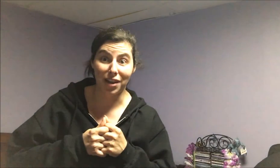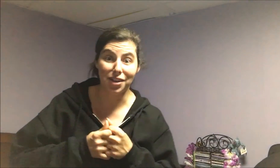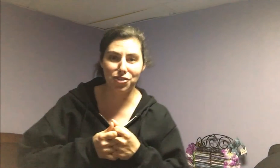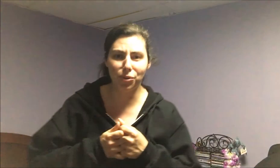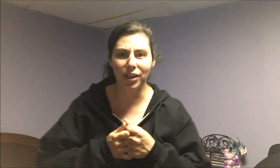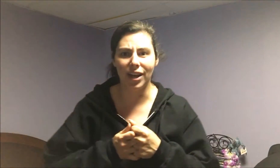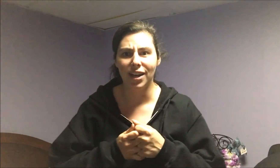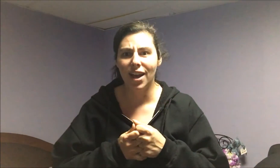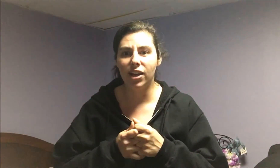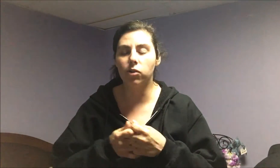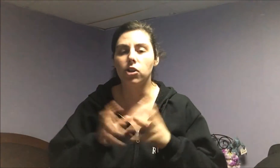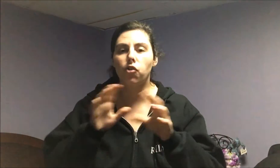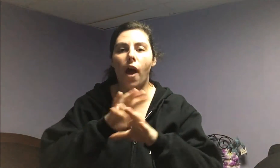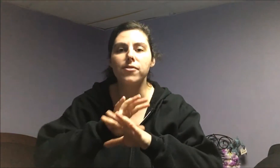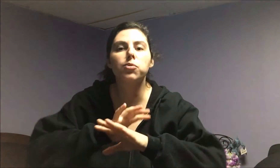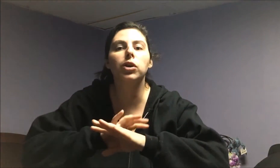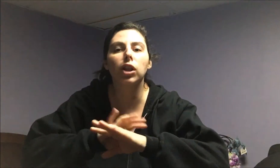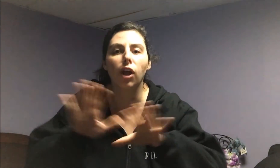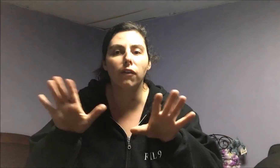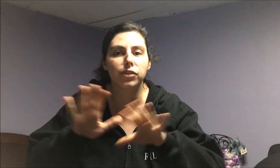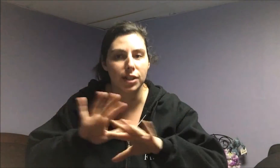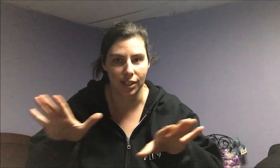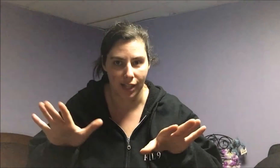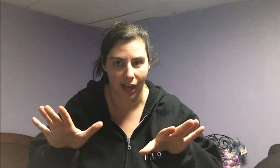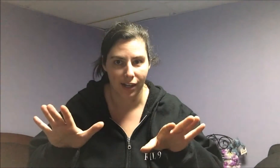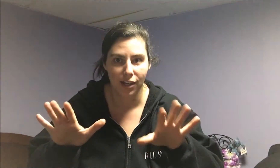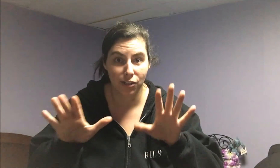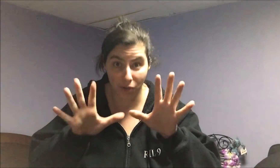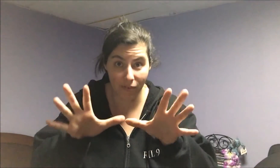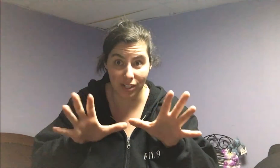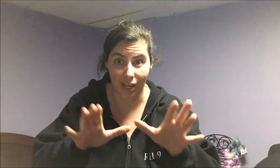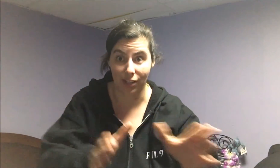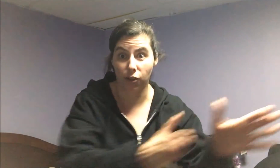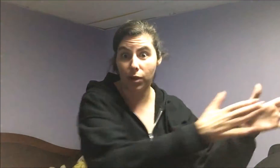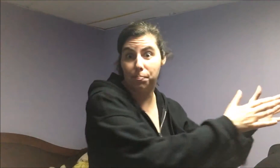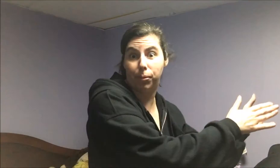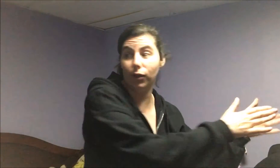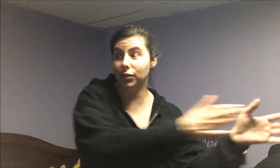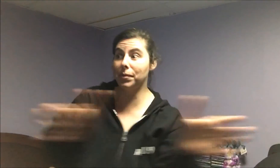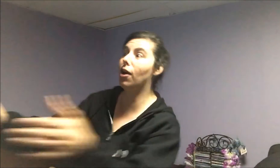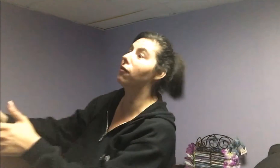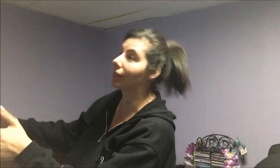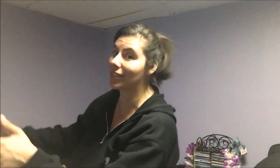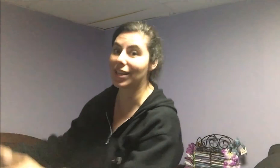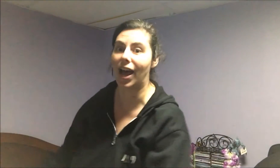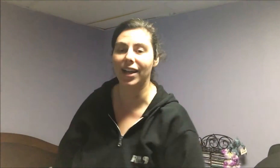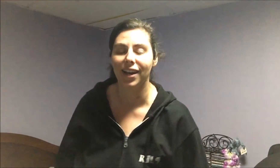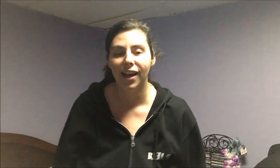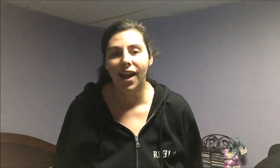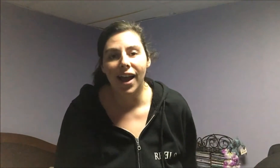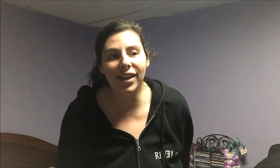Yes Juliet. He goes, Travis would love to see that. So give us a second. So he pulls me over to the side, and